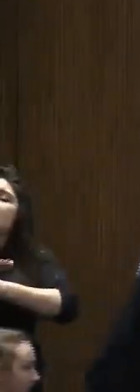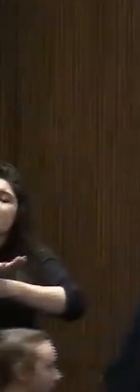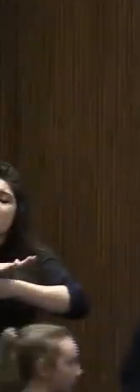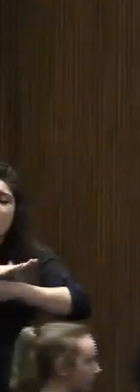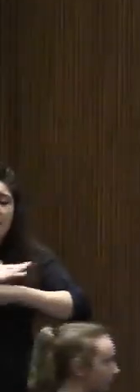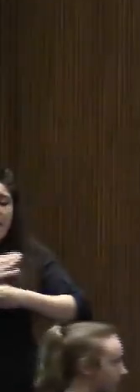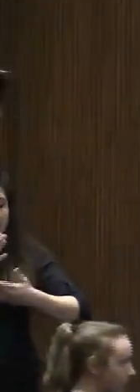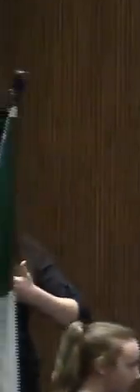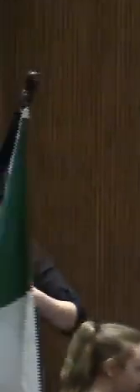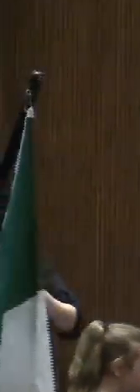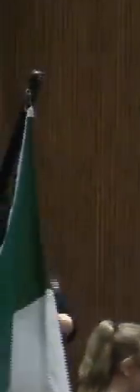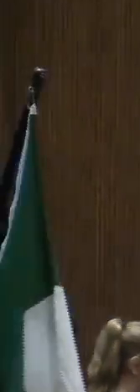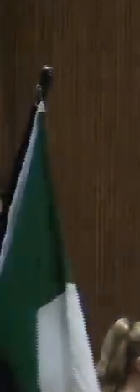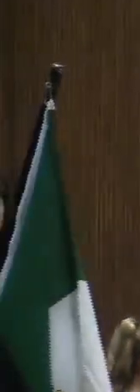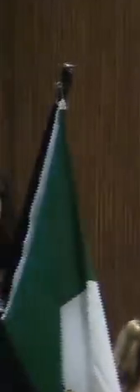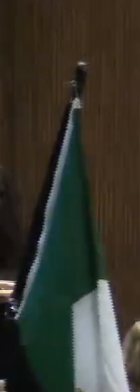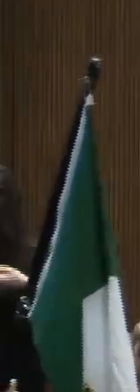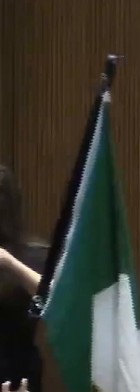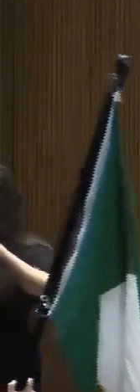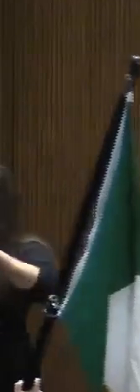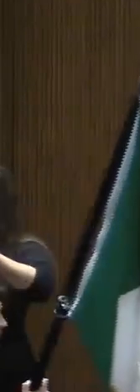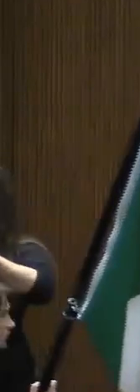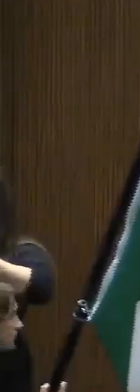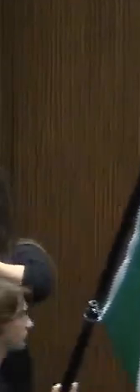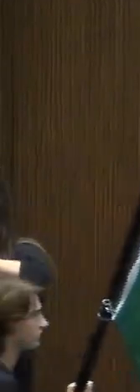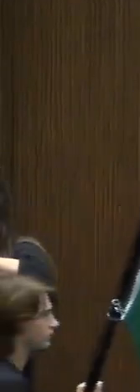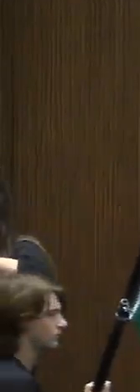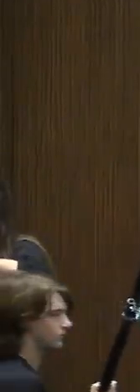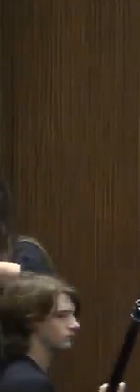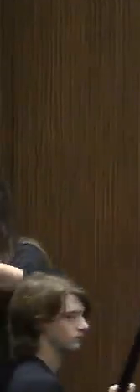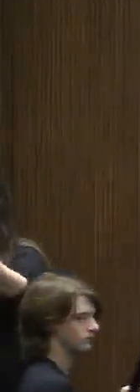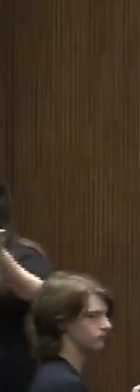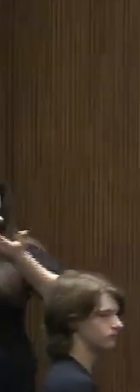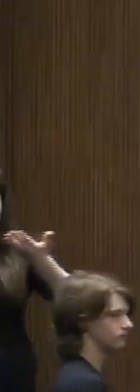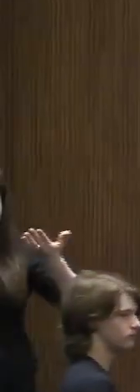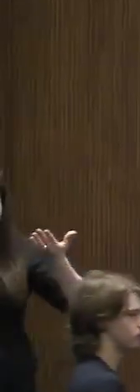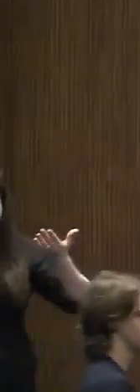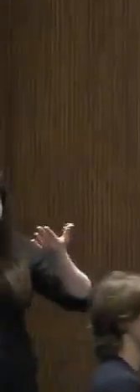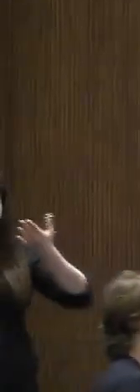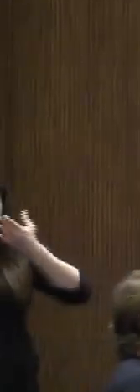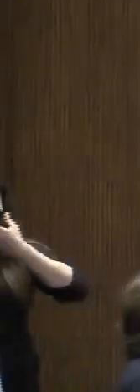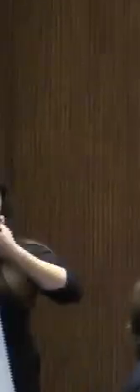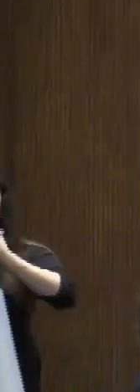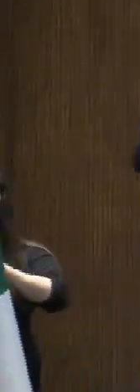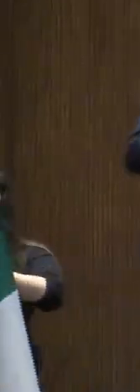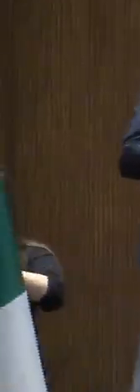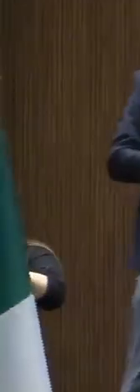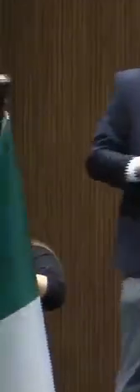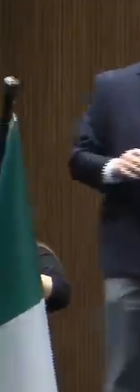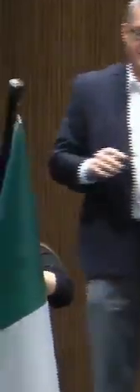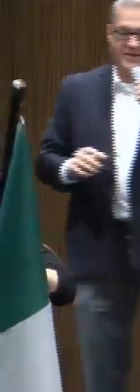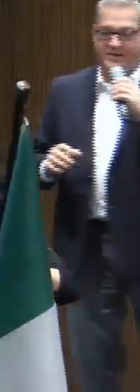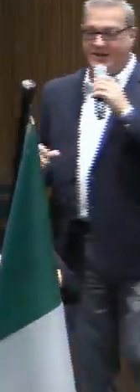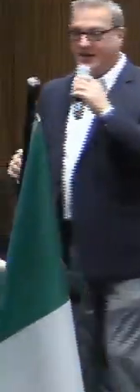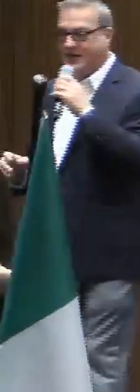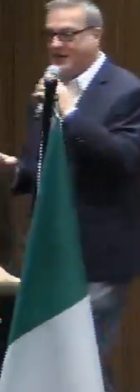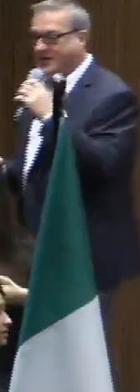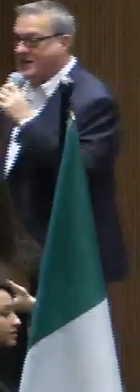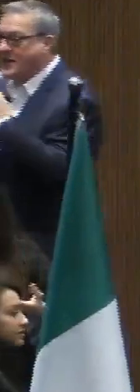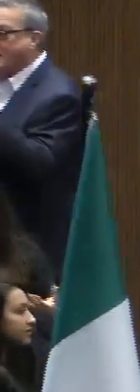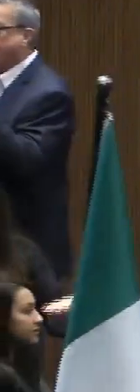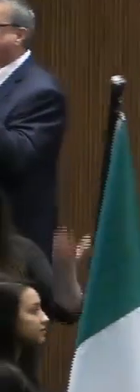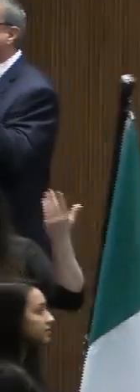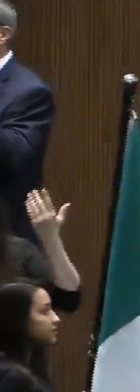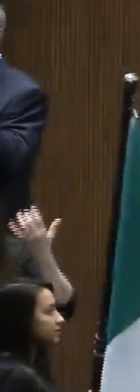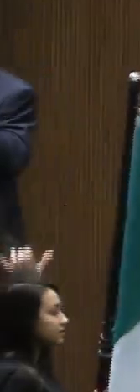again. I give my life to follow everything I believe